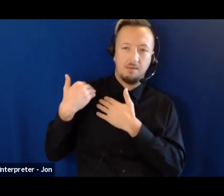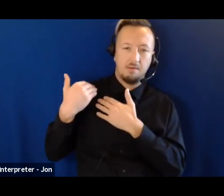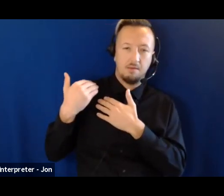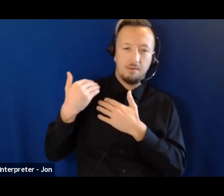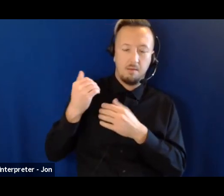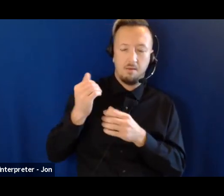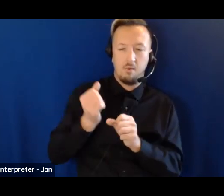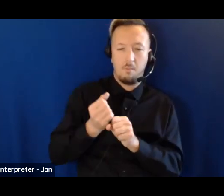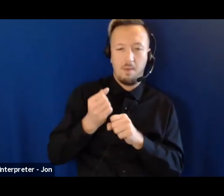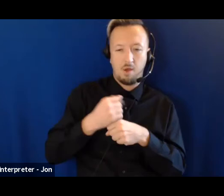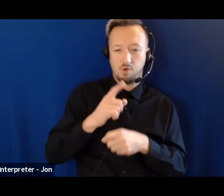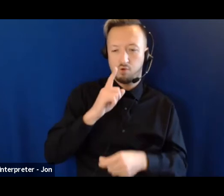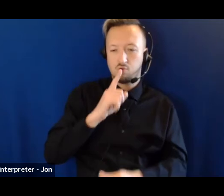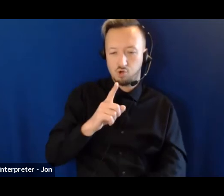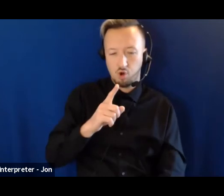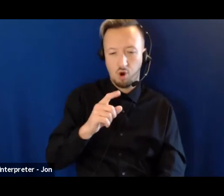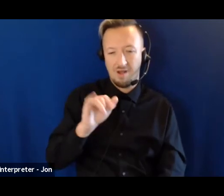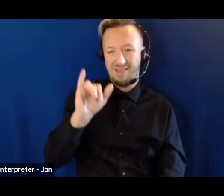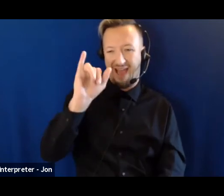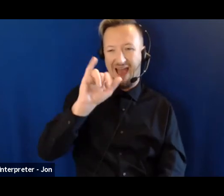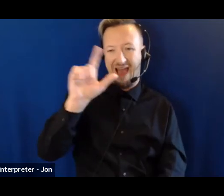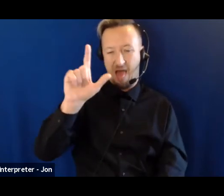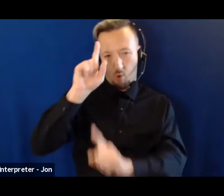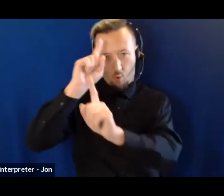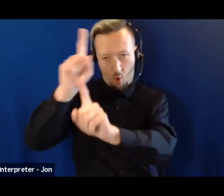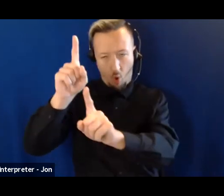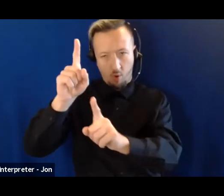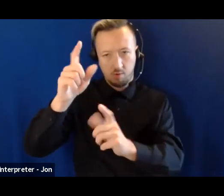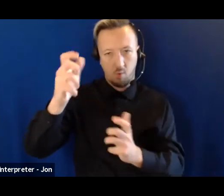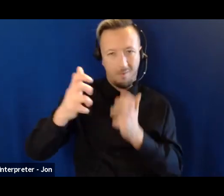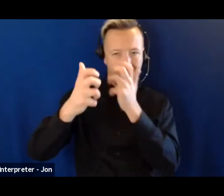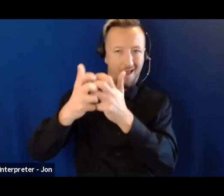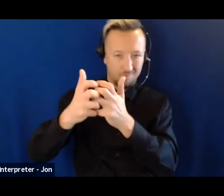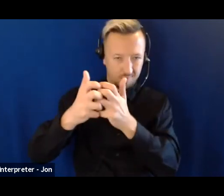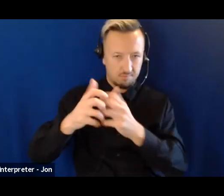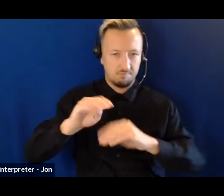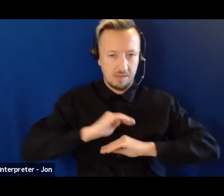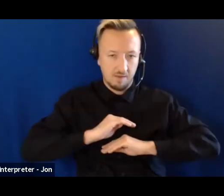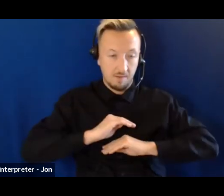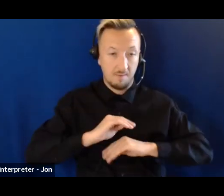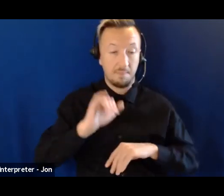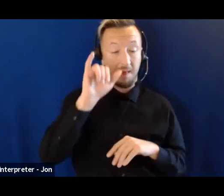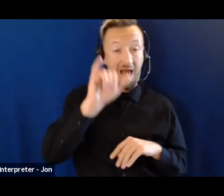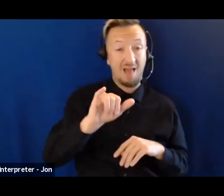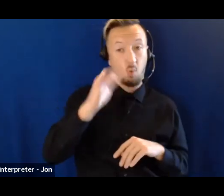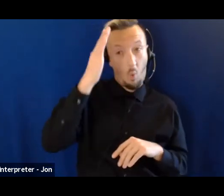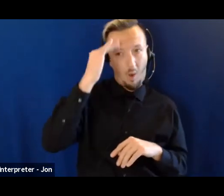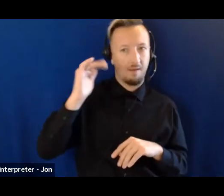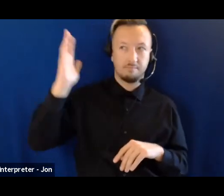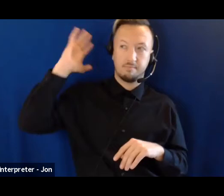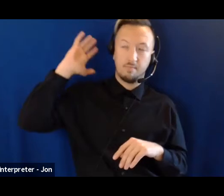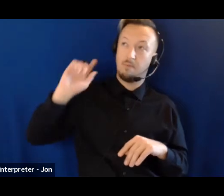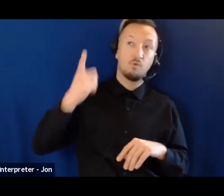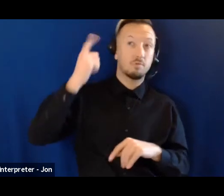to make sure that the statewide IL goals are being met. And so I think it's hard for the state to do that sometimes. I think that's why SILCs were created in the very first